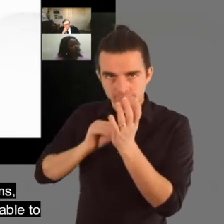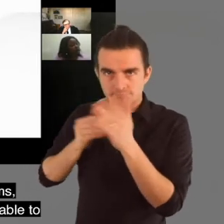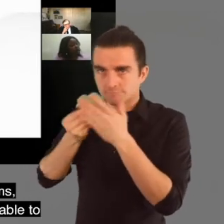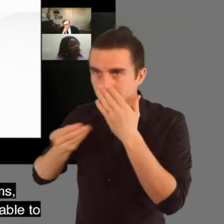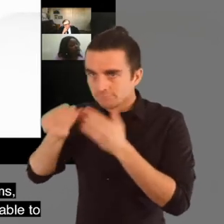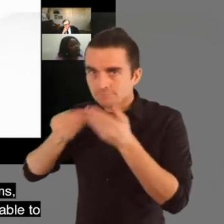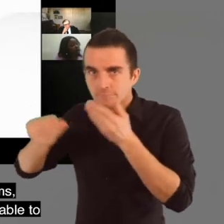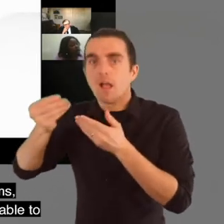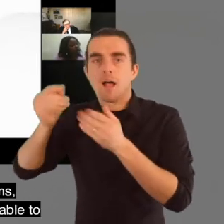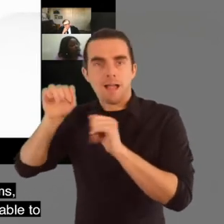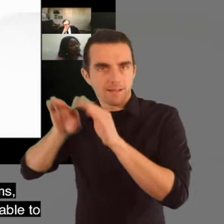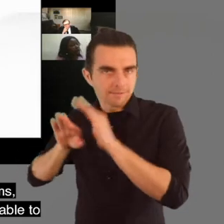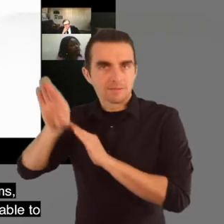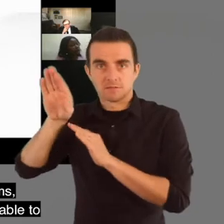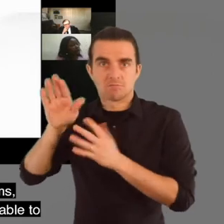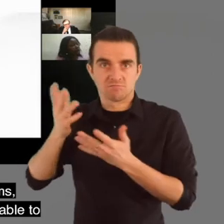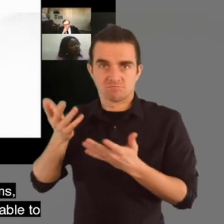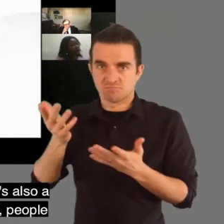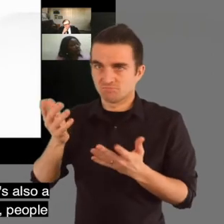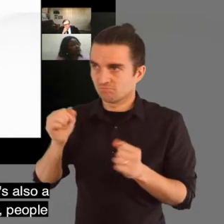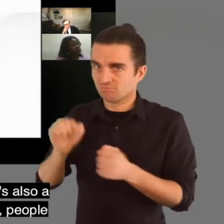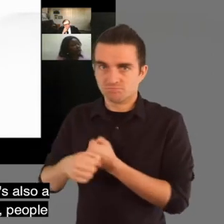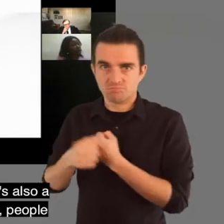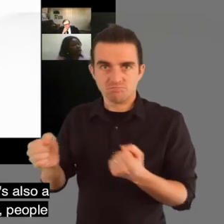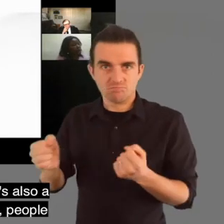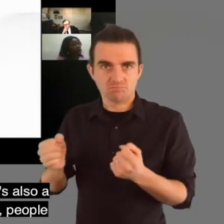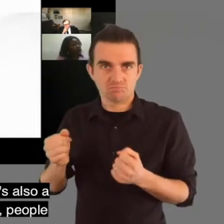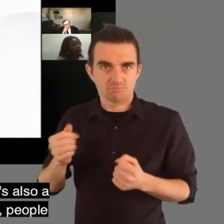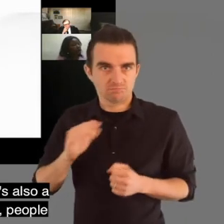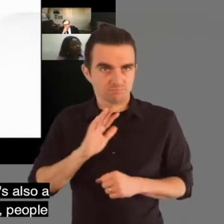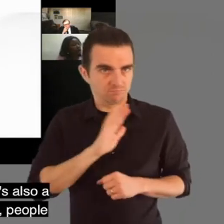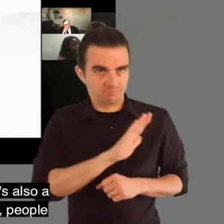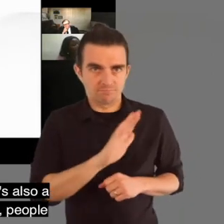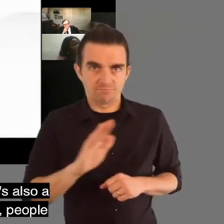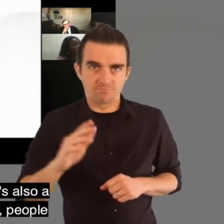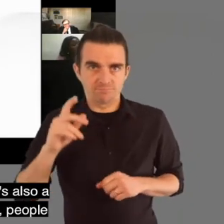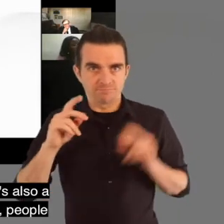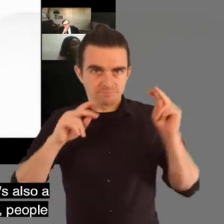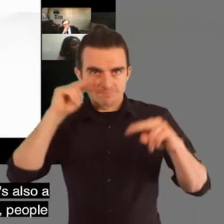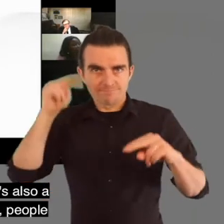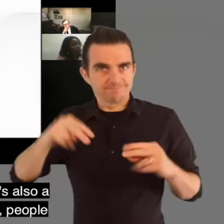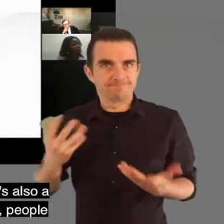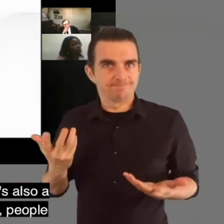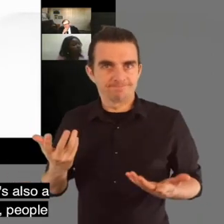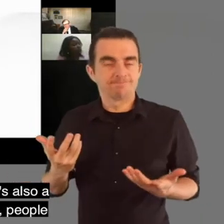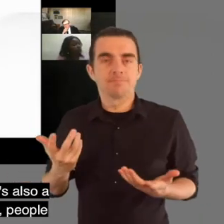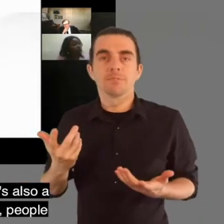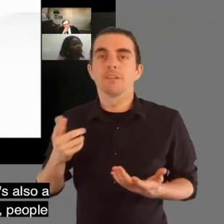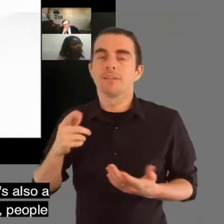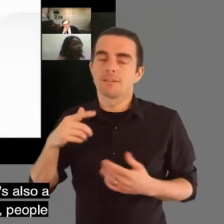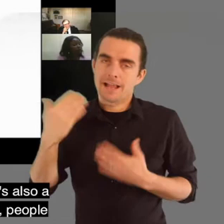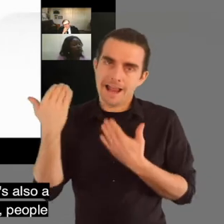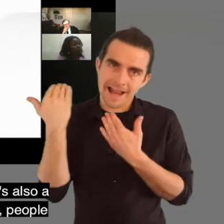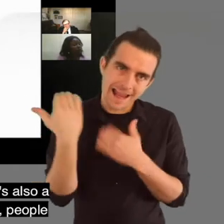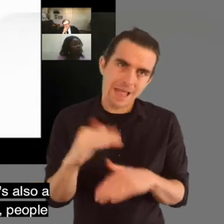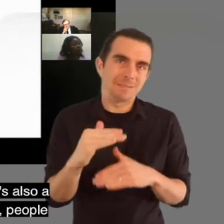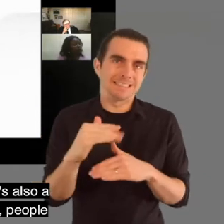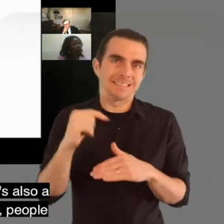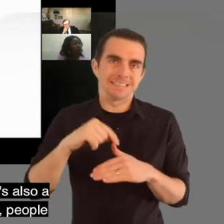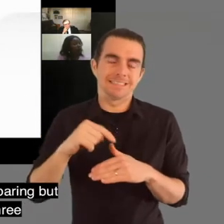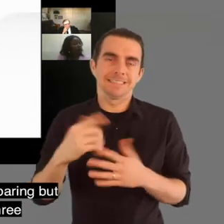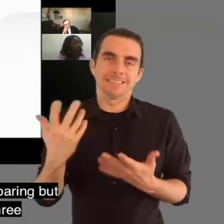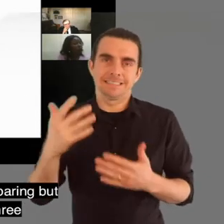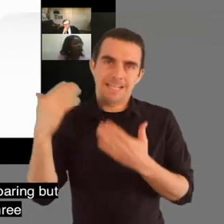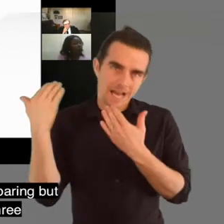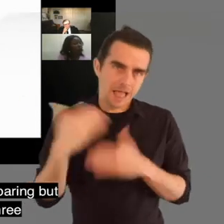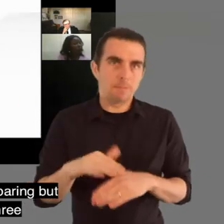other competitive exam people with disability are not able to make to most of them. But there is also a change in terms of perspective. People